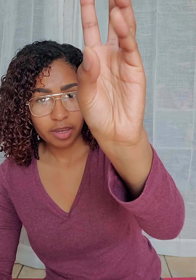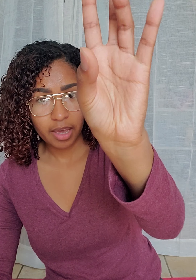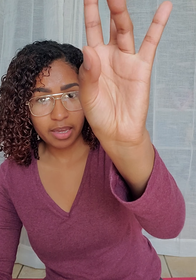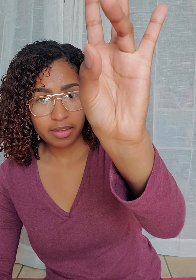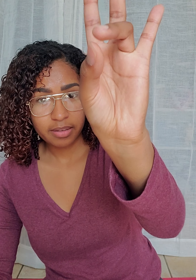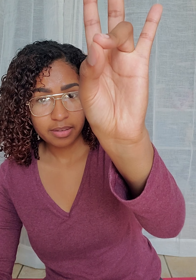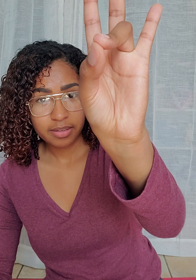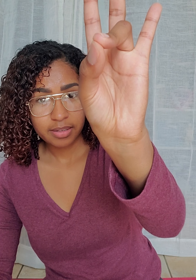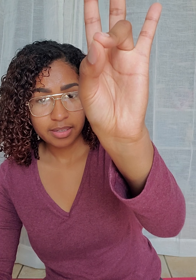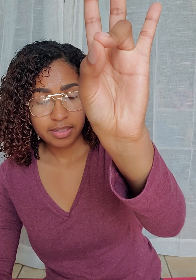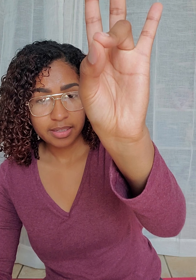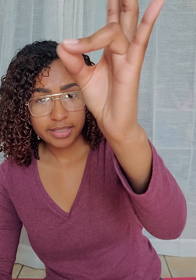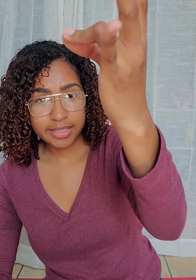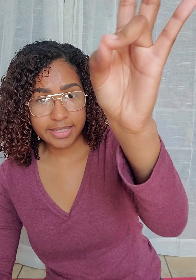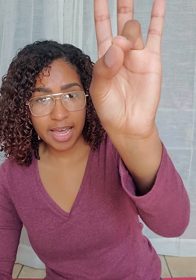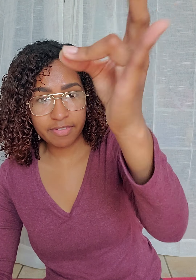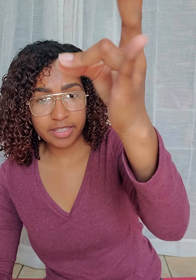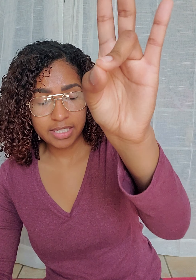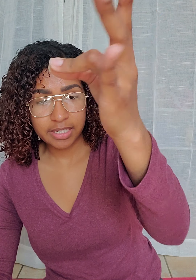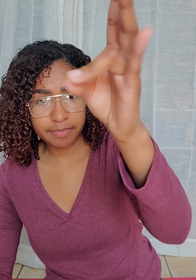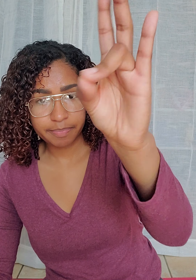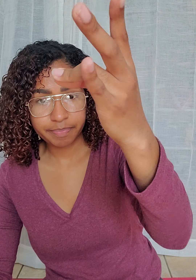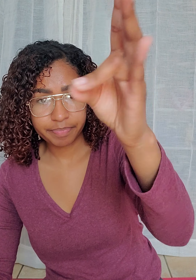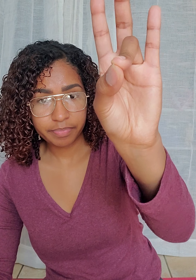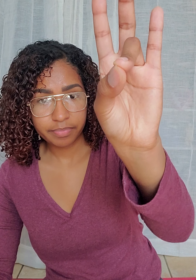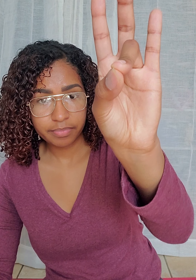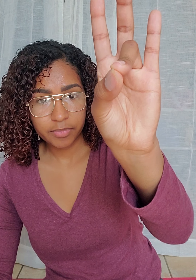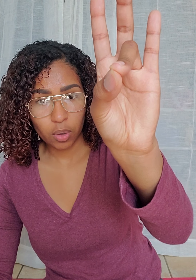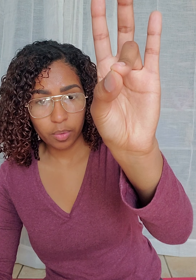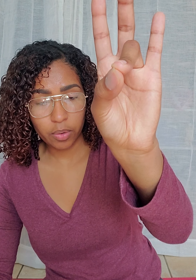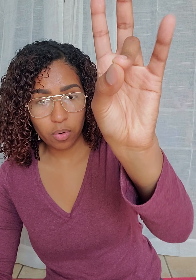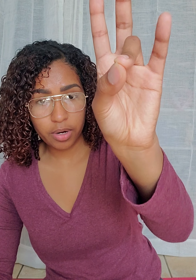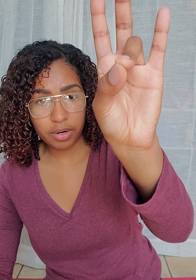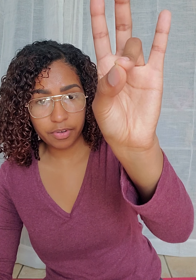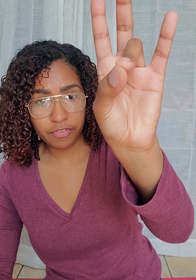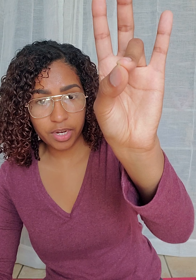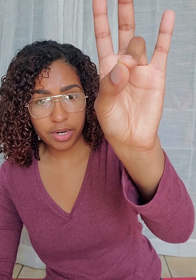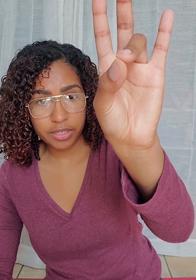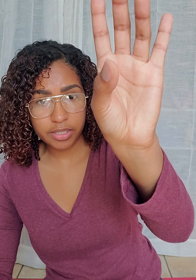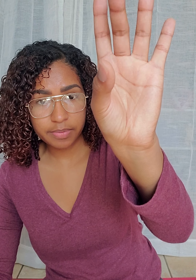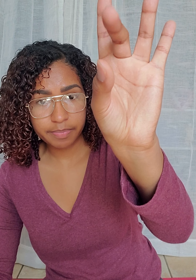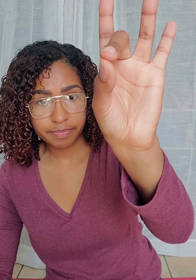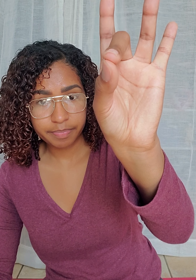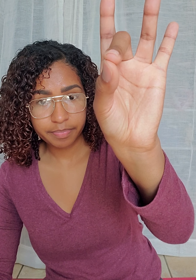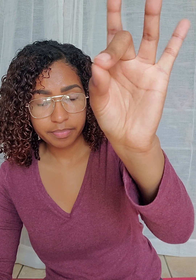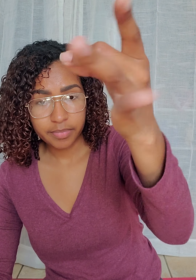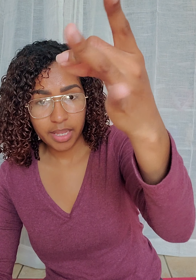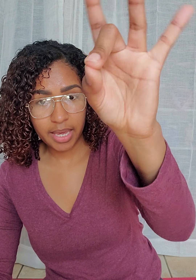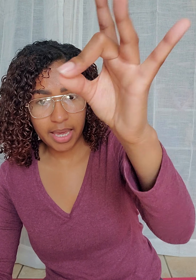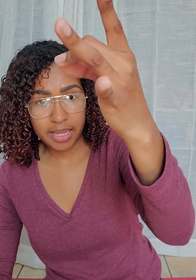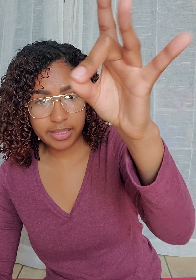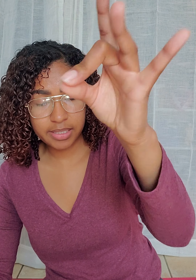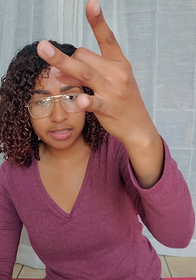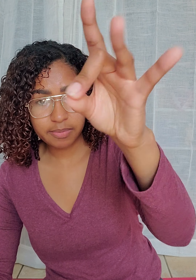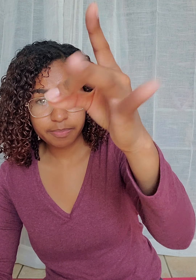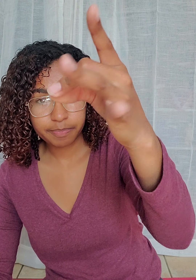Okay, 17. Go in order of your fingers. 18,